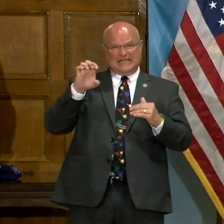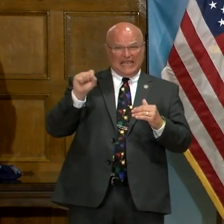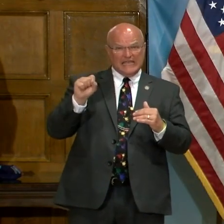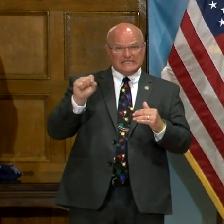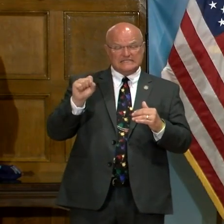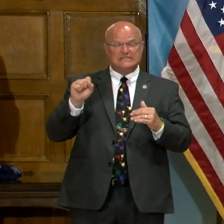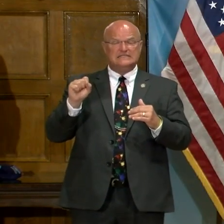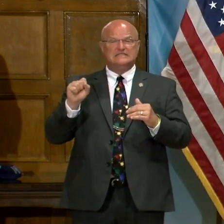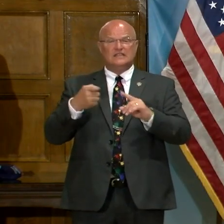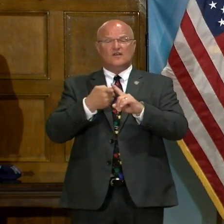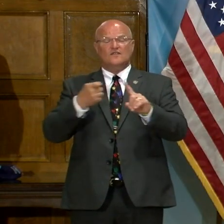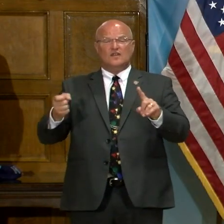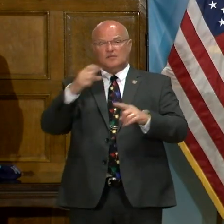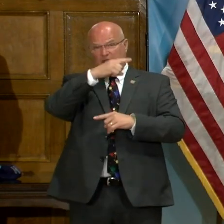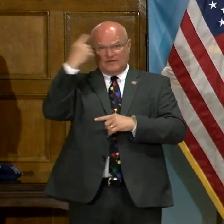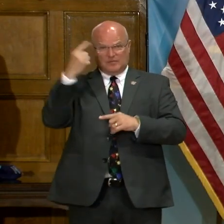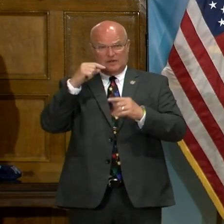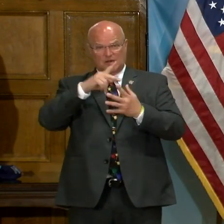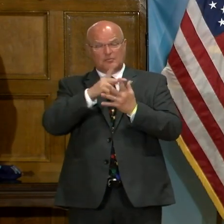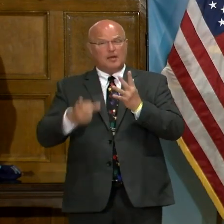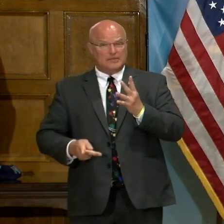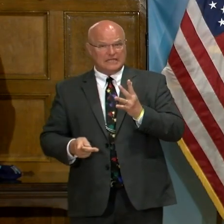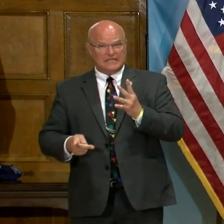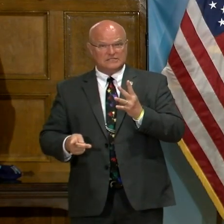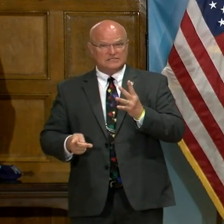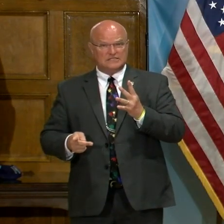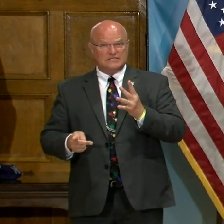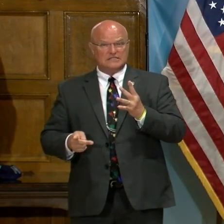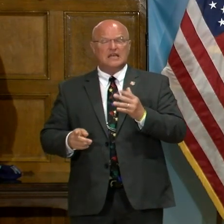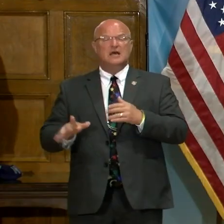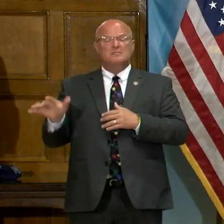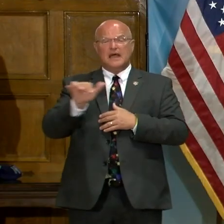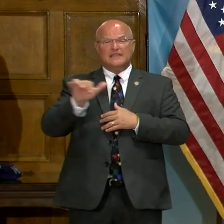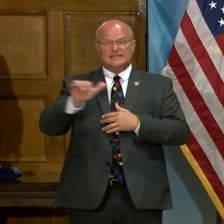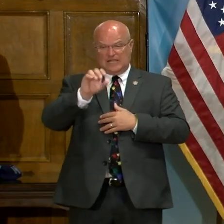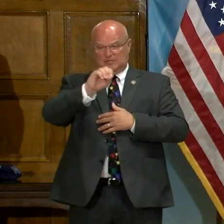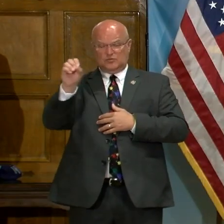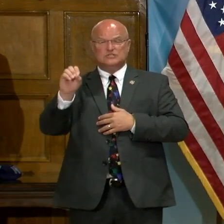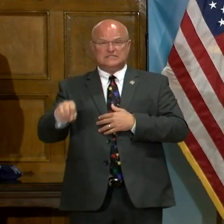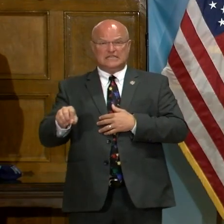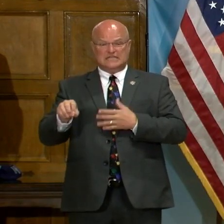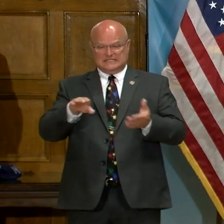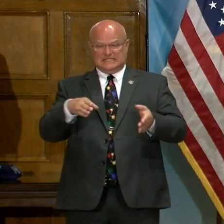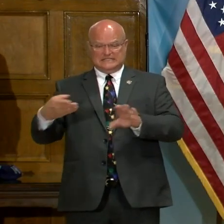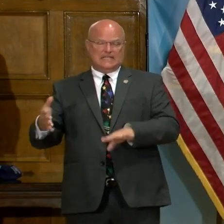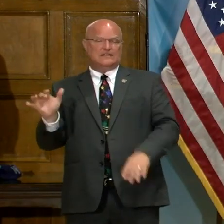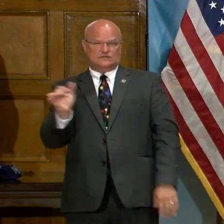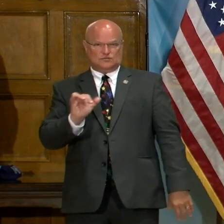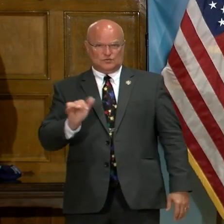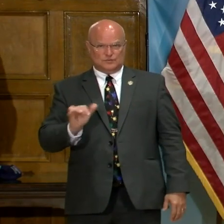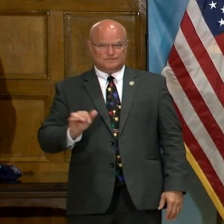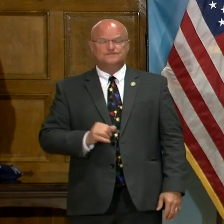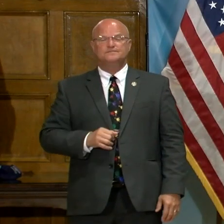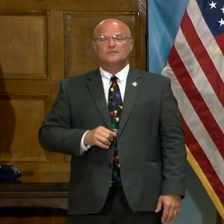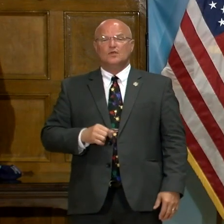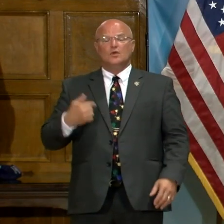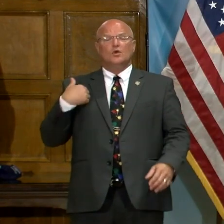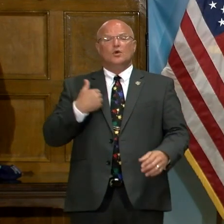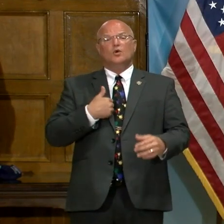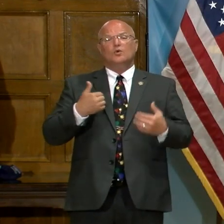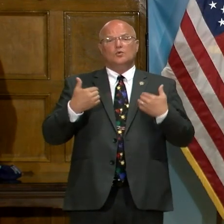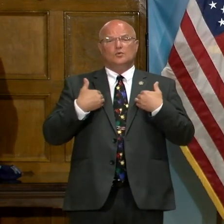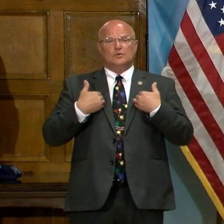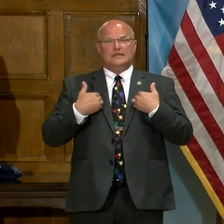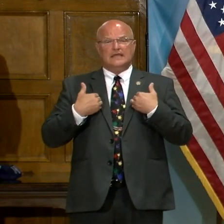cases from our African American population, it's about the same percentage for deaths. We have